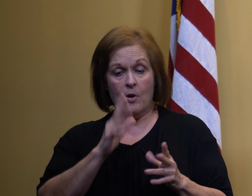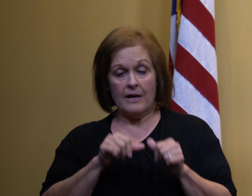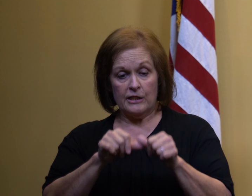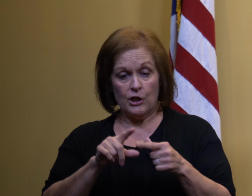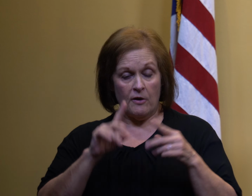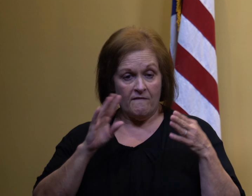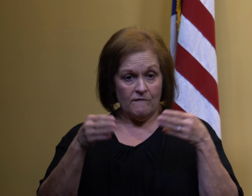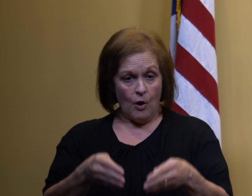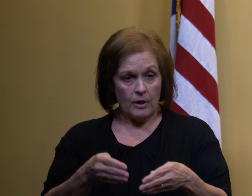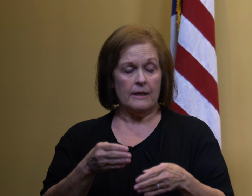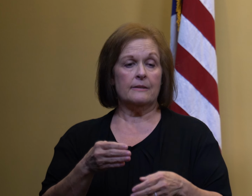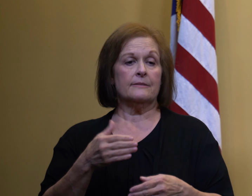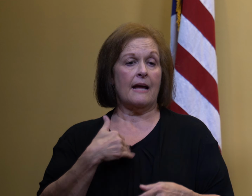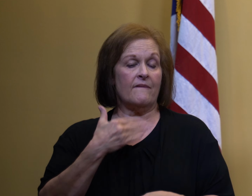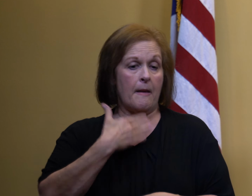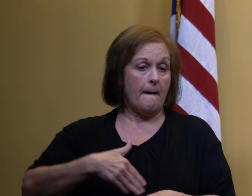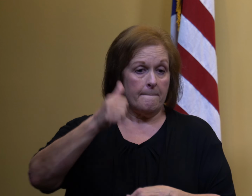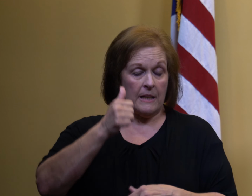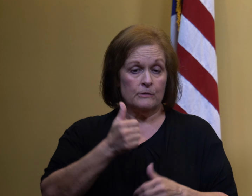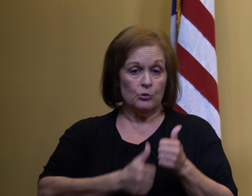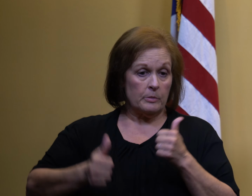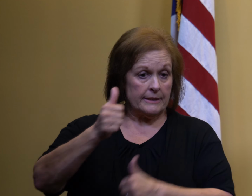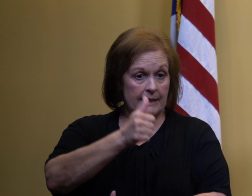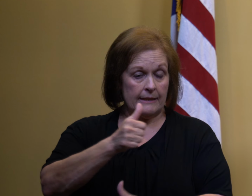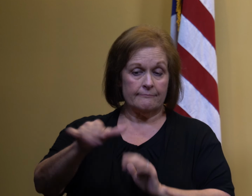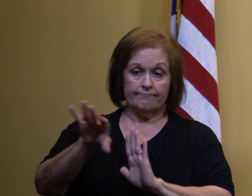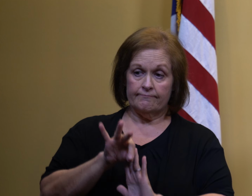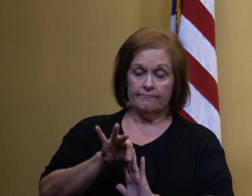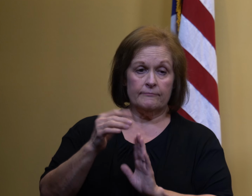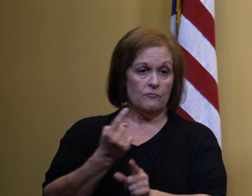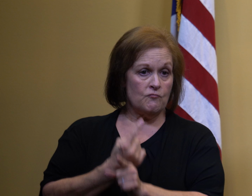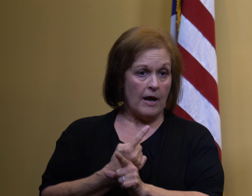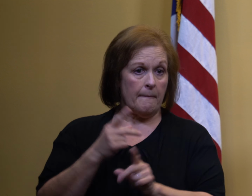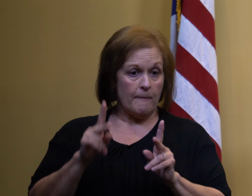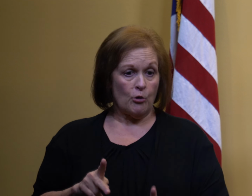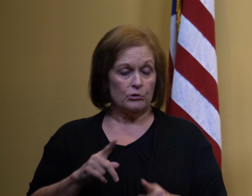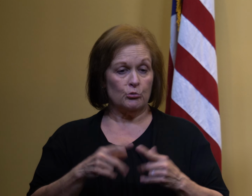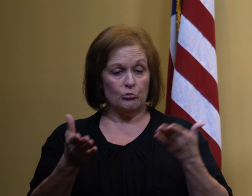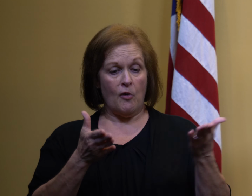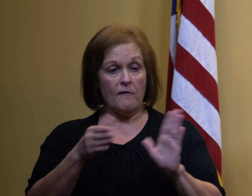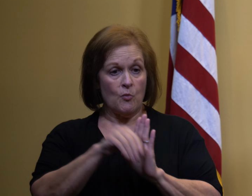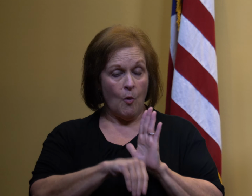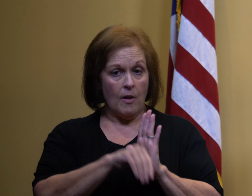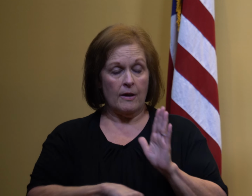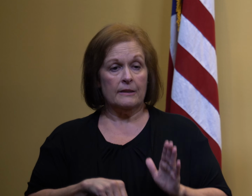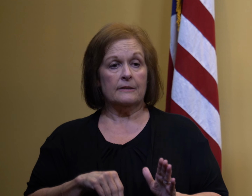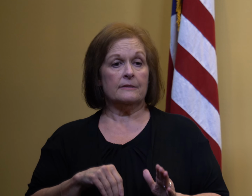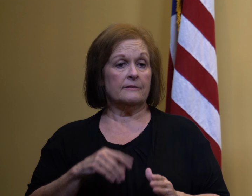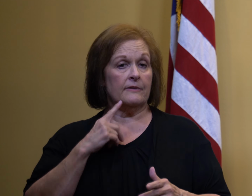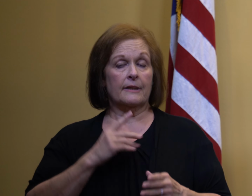in yielding the best superintendent to serve the citizens of the city of New Orleans beyond the